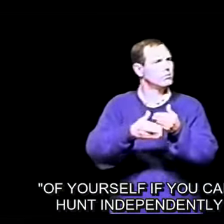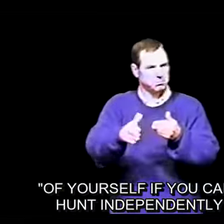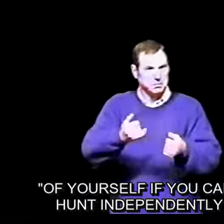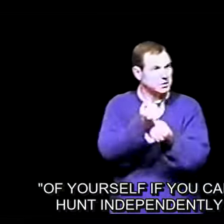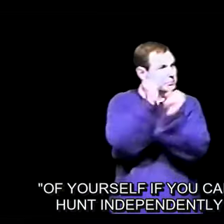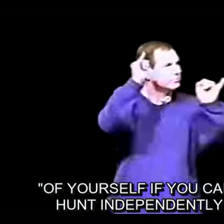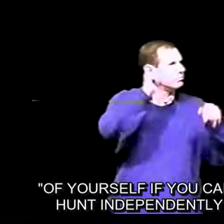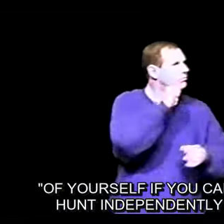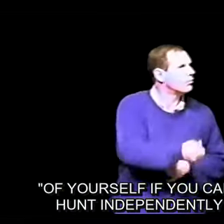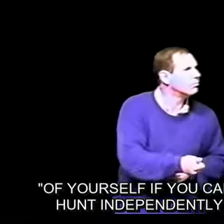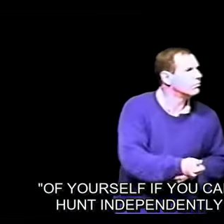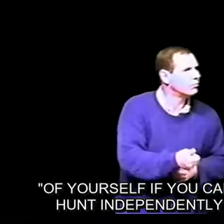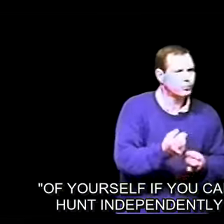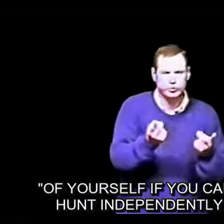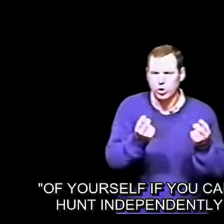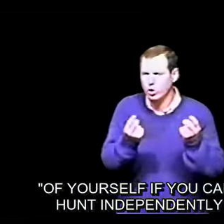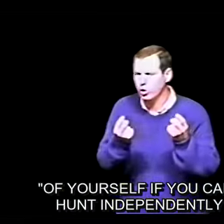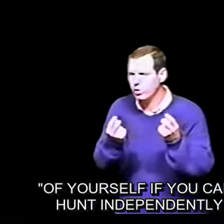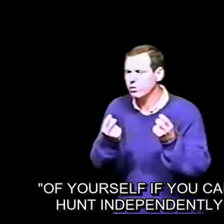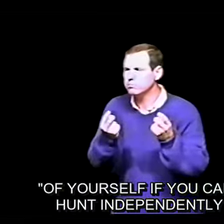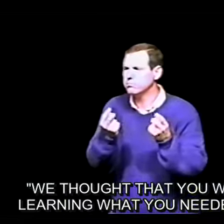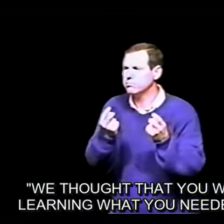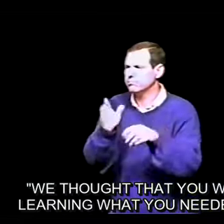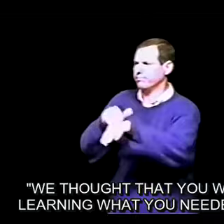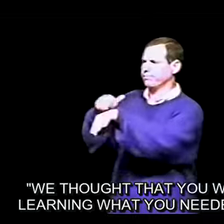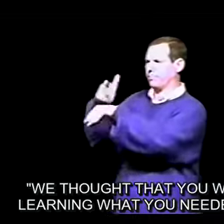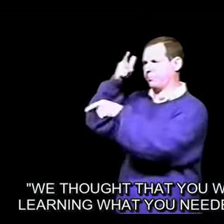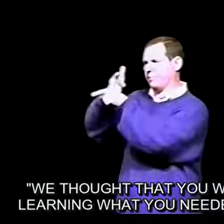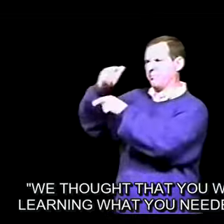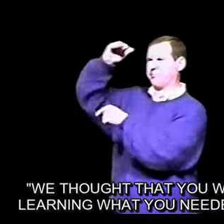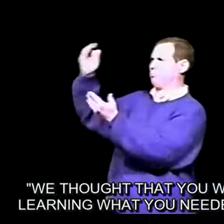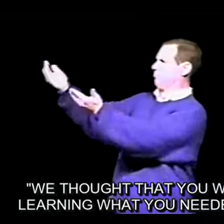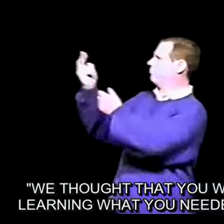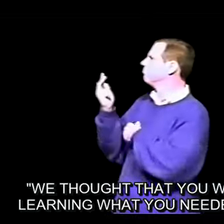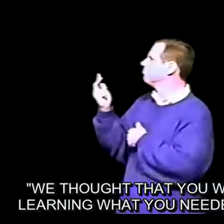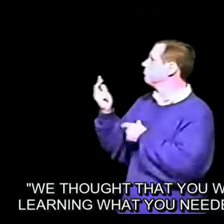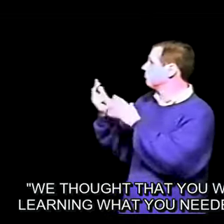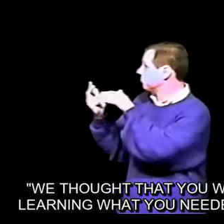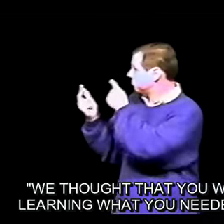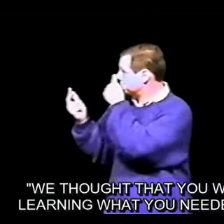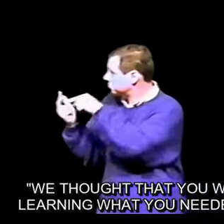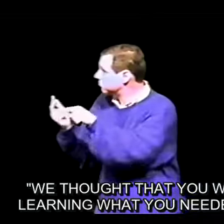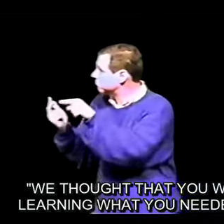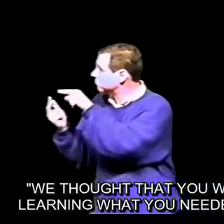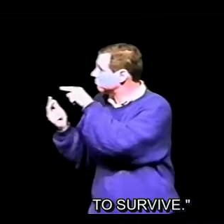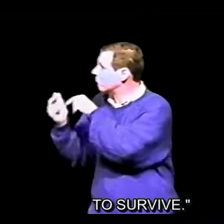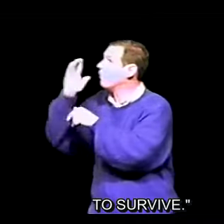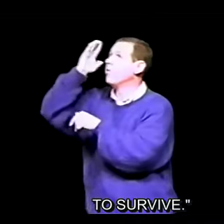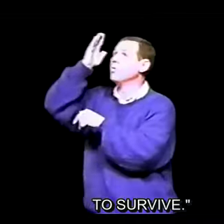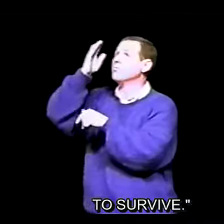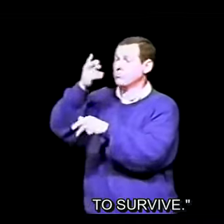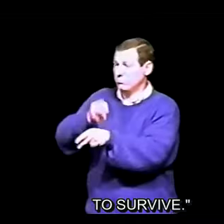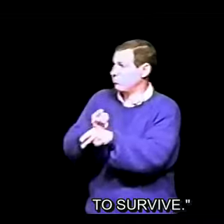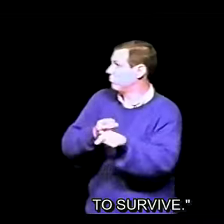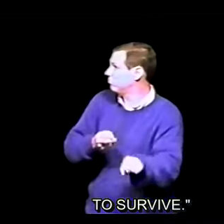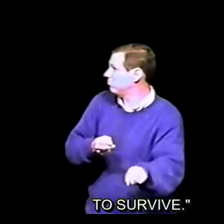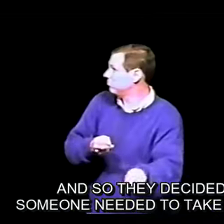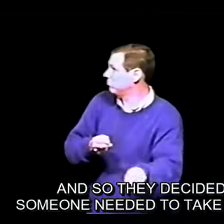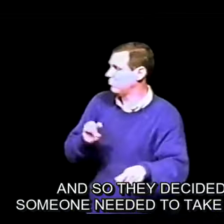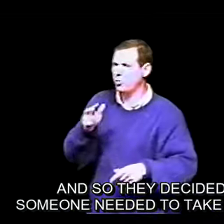can't hunt independently. We thought that you were learning what you needed to survive. And so they decided someone